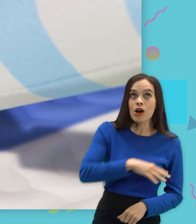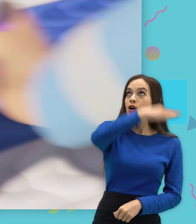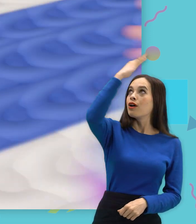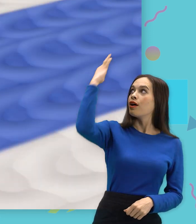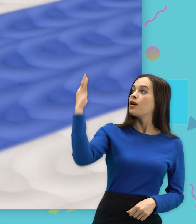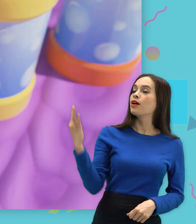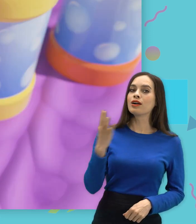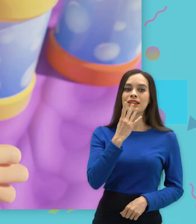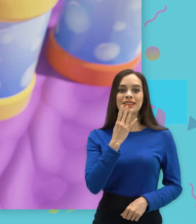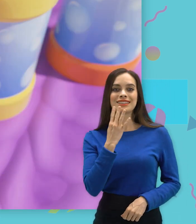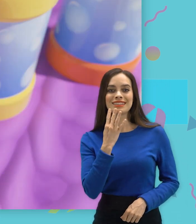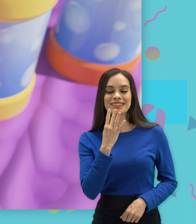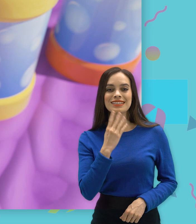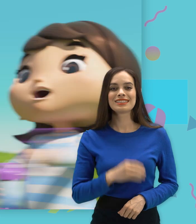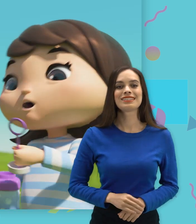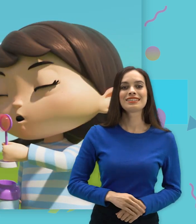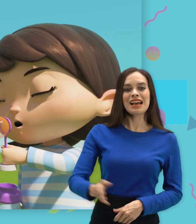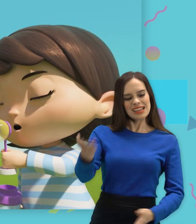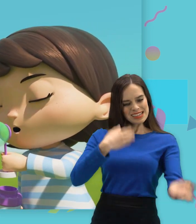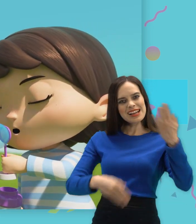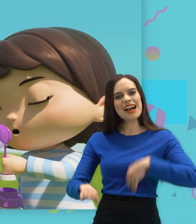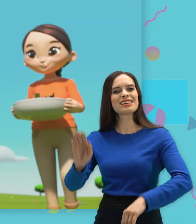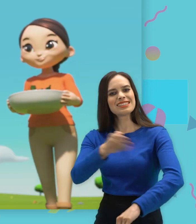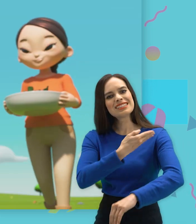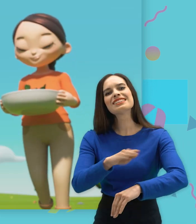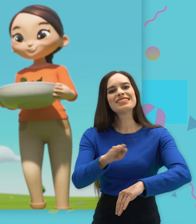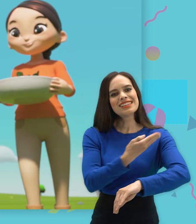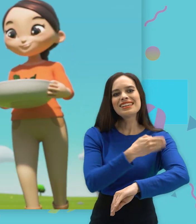colors Let's sing them once more